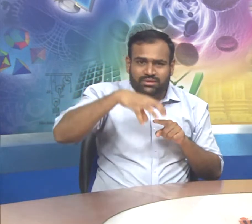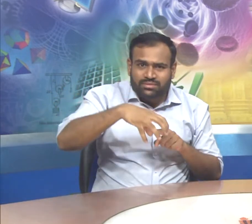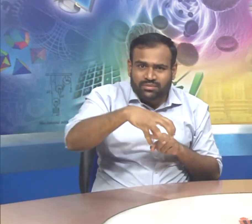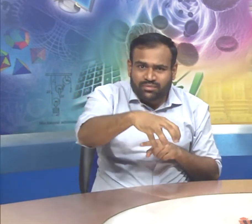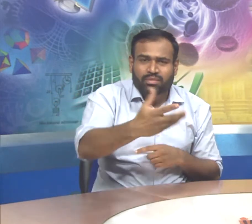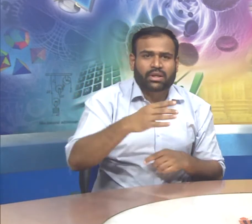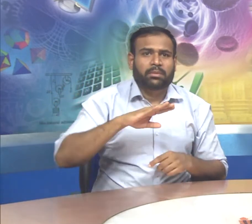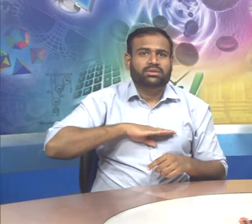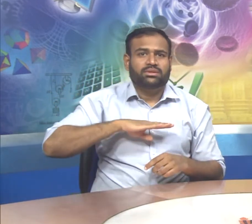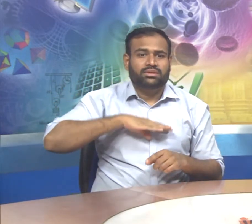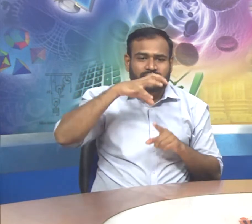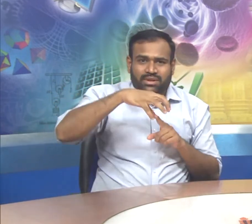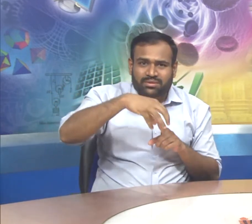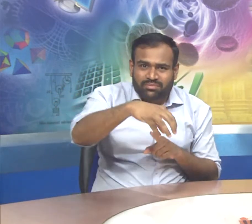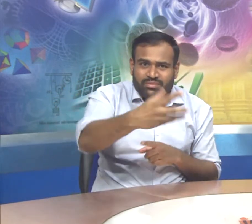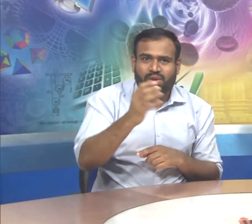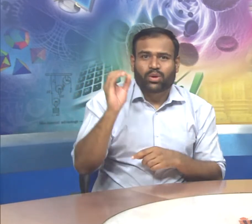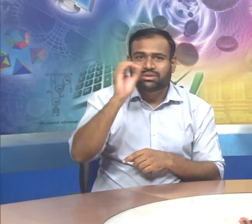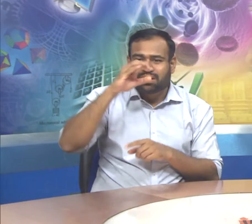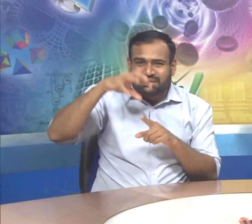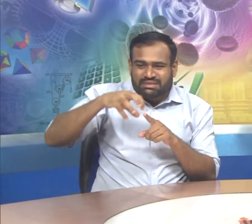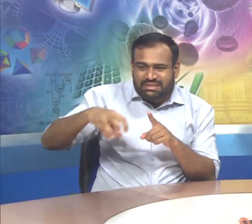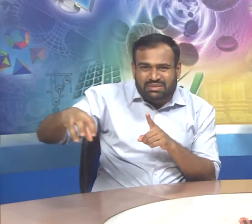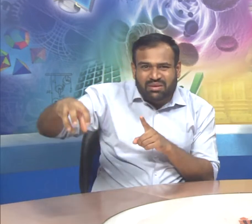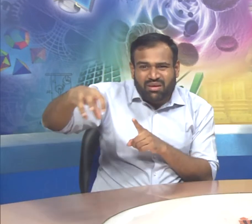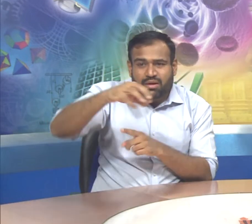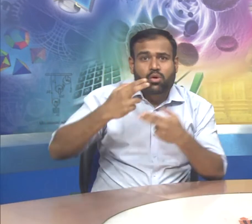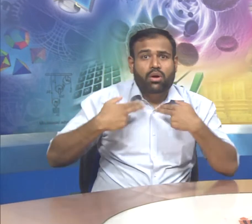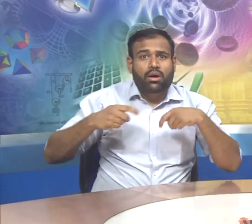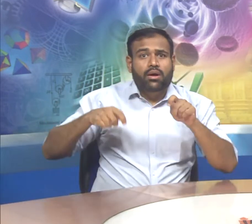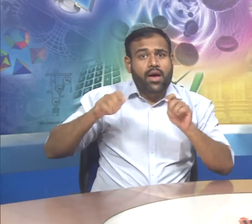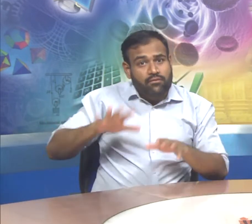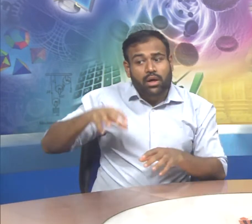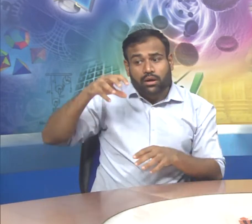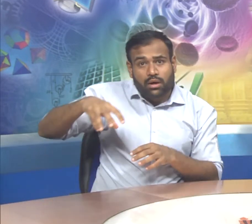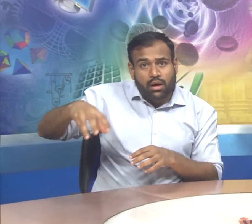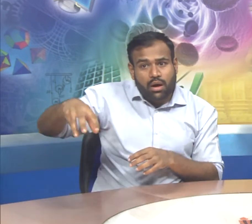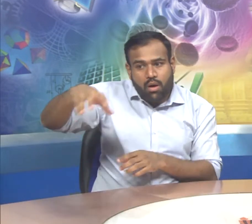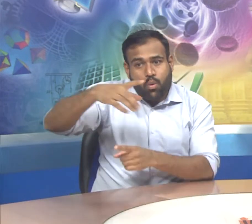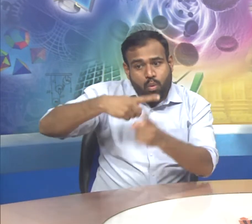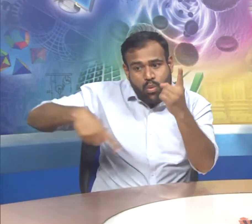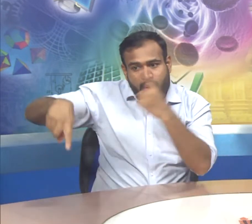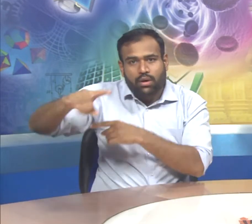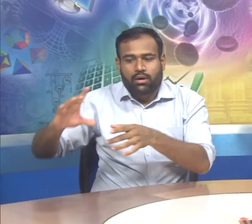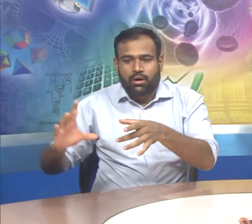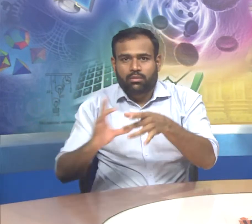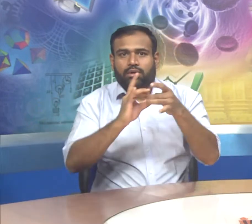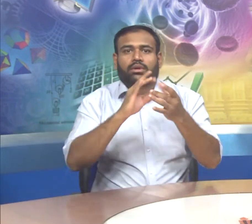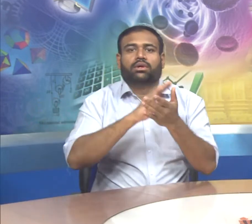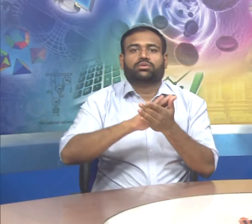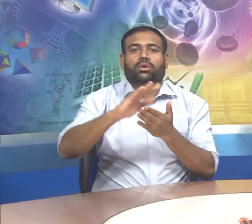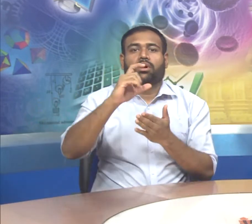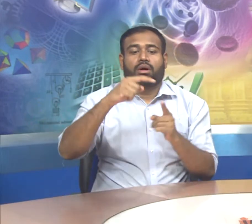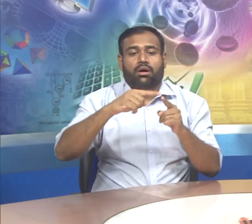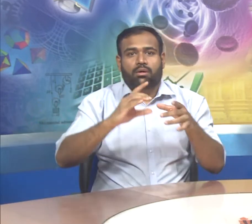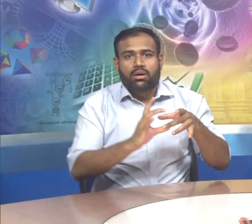the District Court, which deal with civil cases, and the Sessions